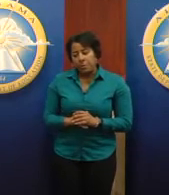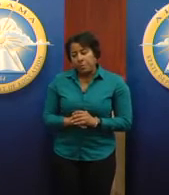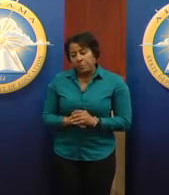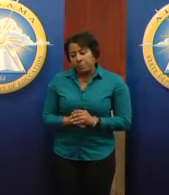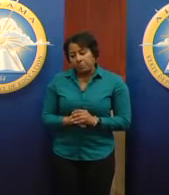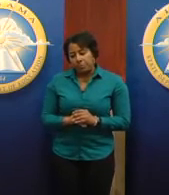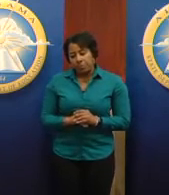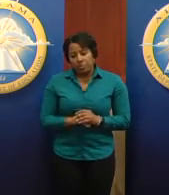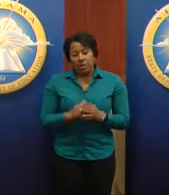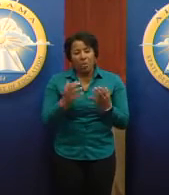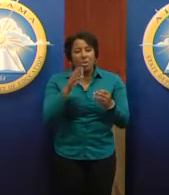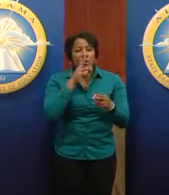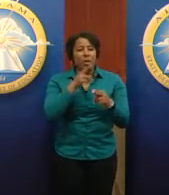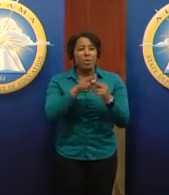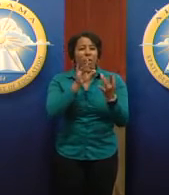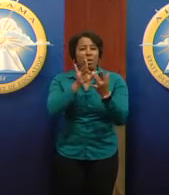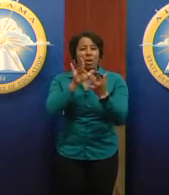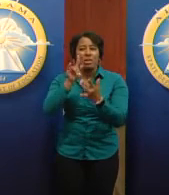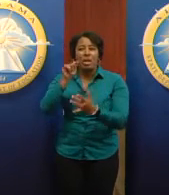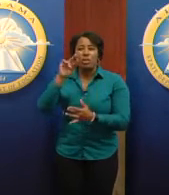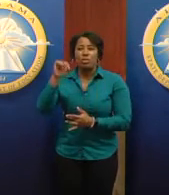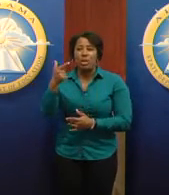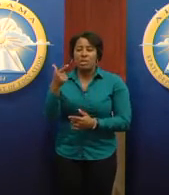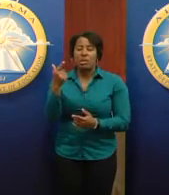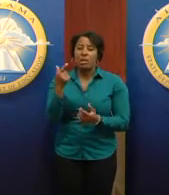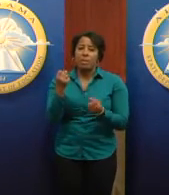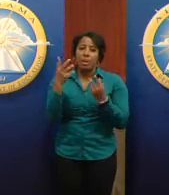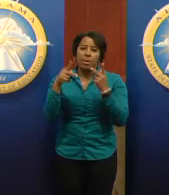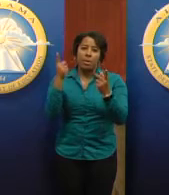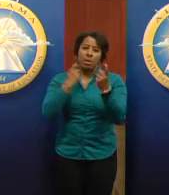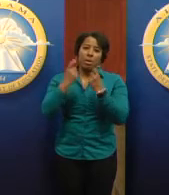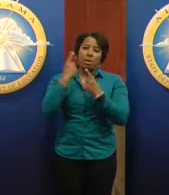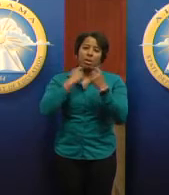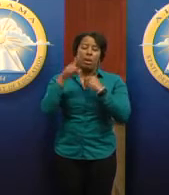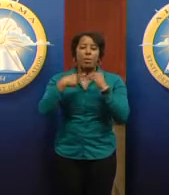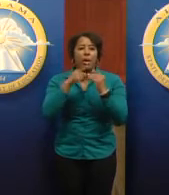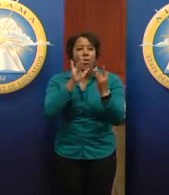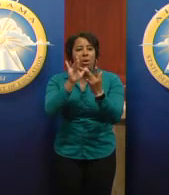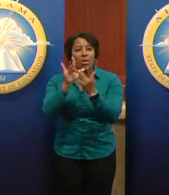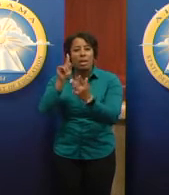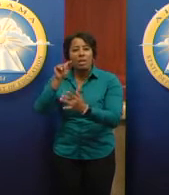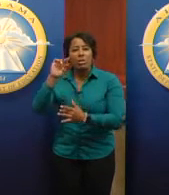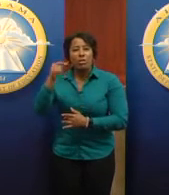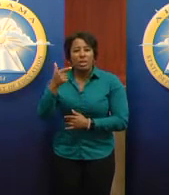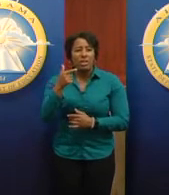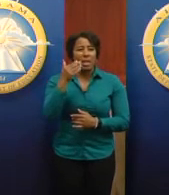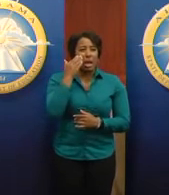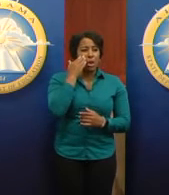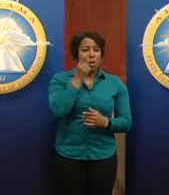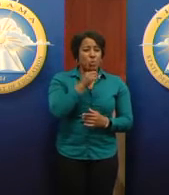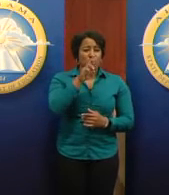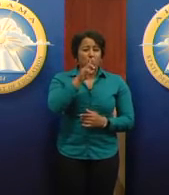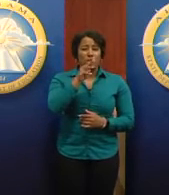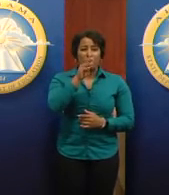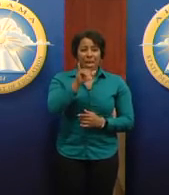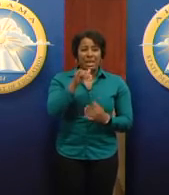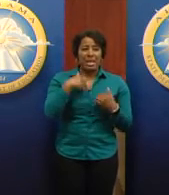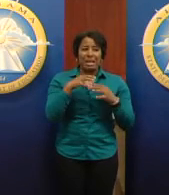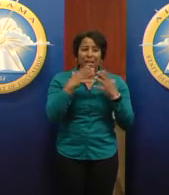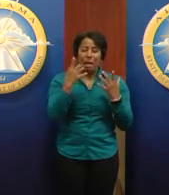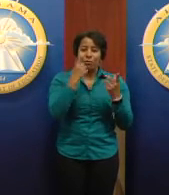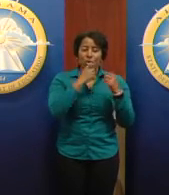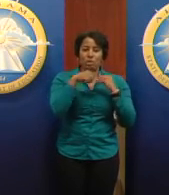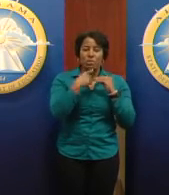minute about contact tracing. We get asked that question a lot. I know that Dr. Mackey has received a lot of questions on that, and I just want